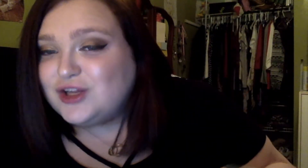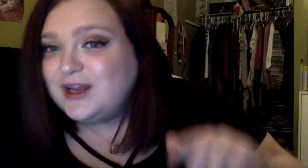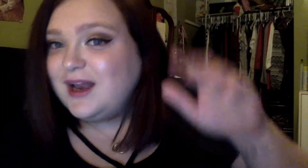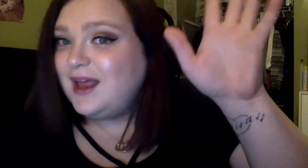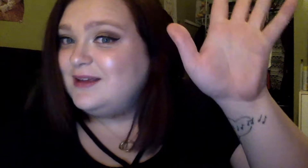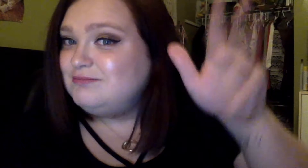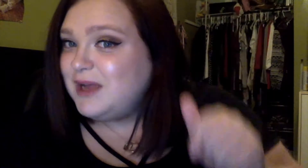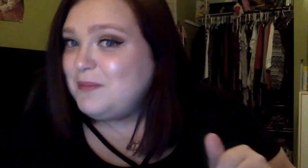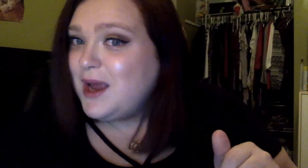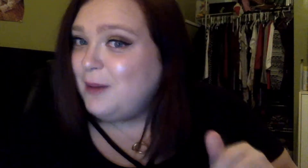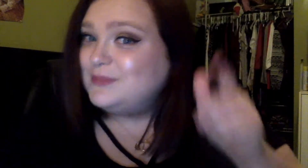session. Hit me up."